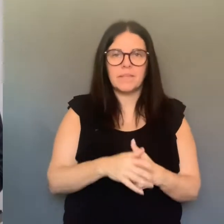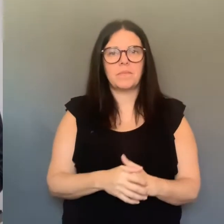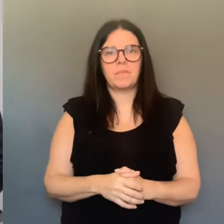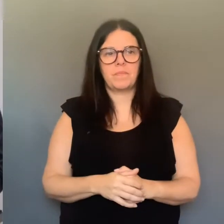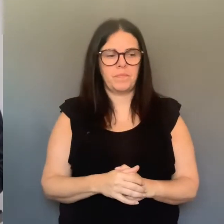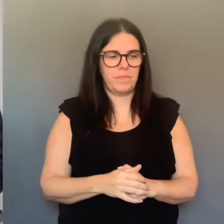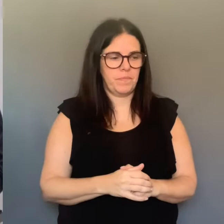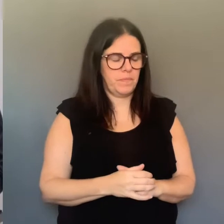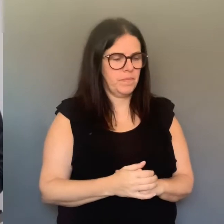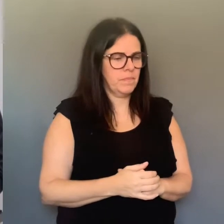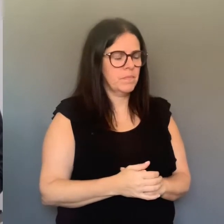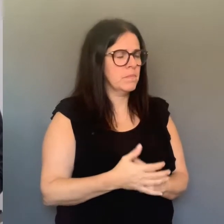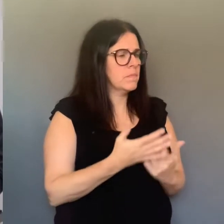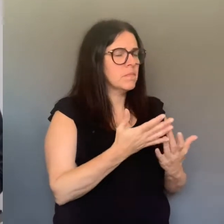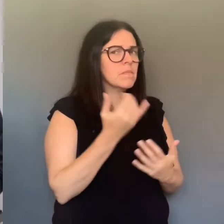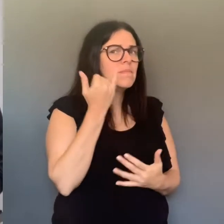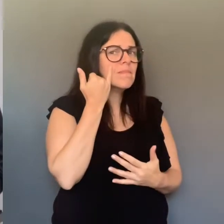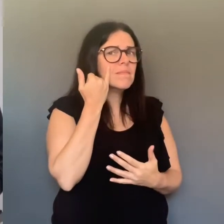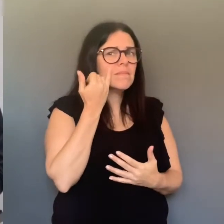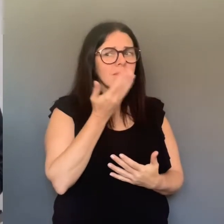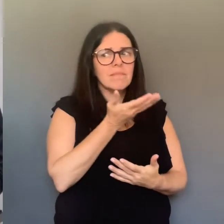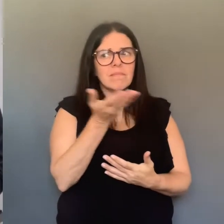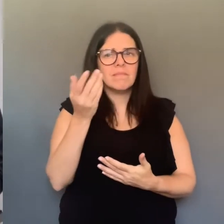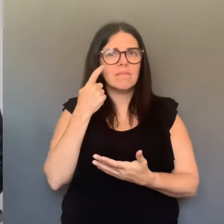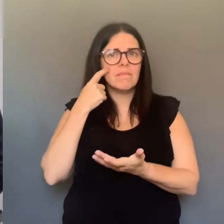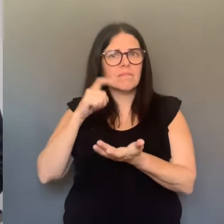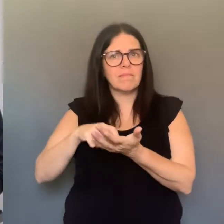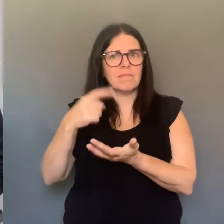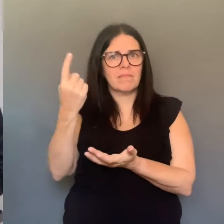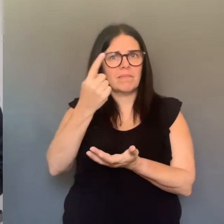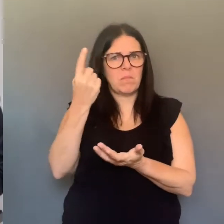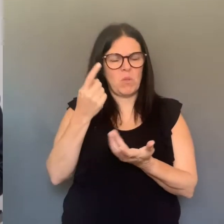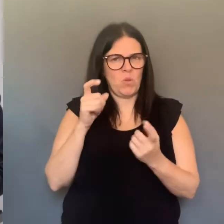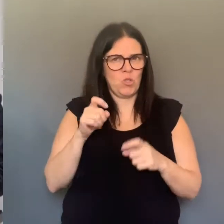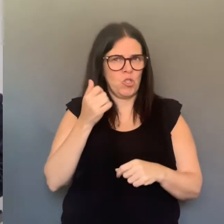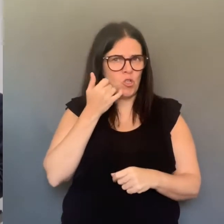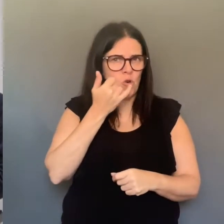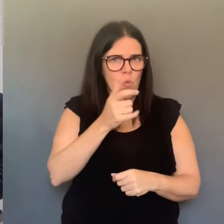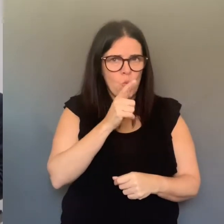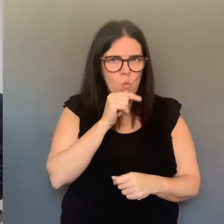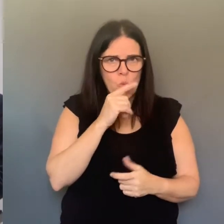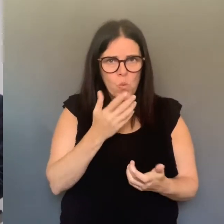they need, but they have to self-isolate. They must self-isolate.